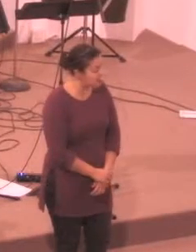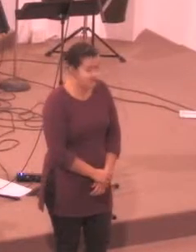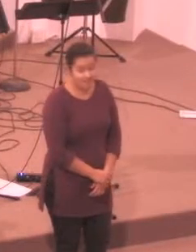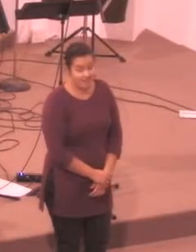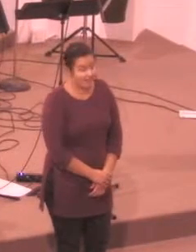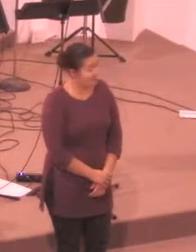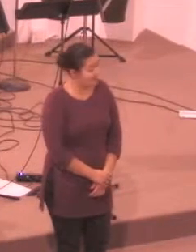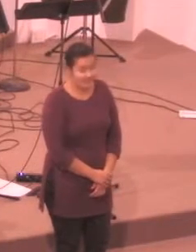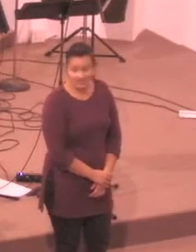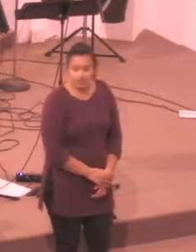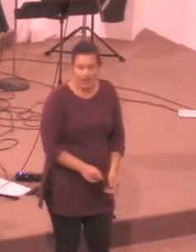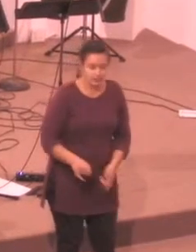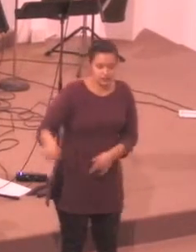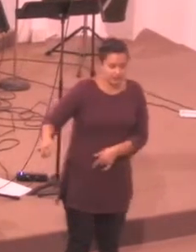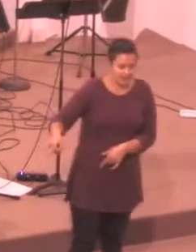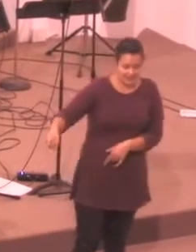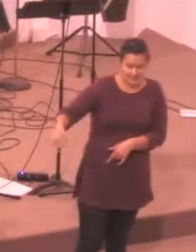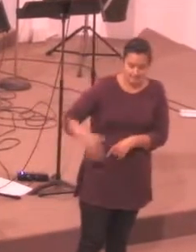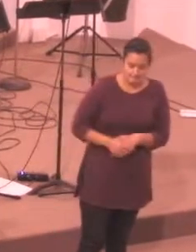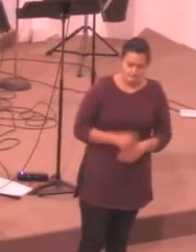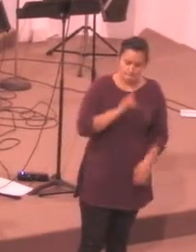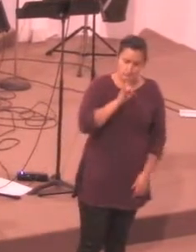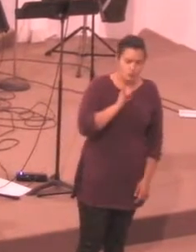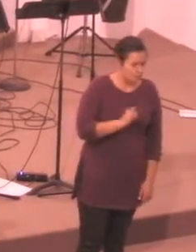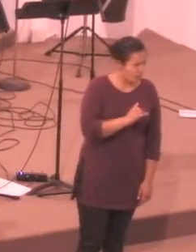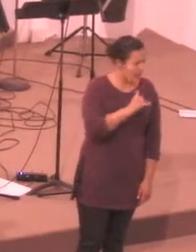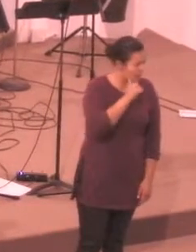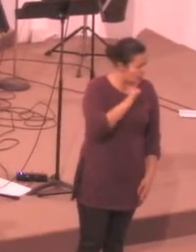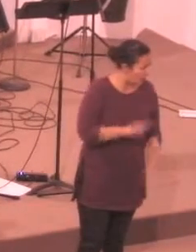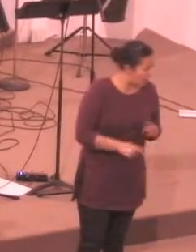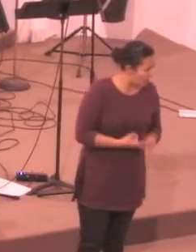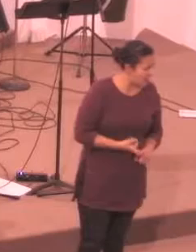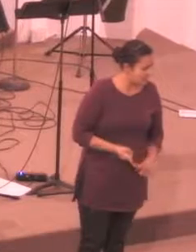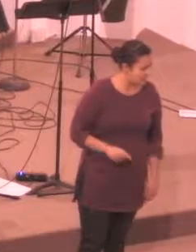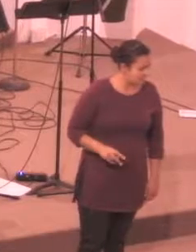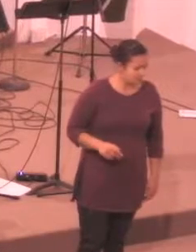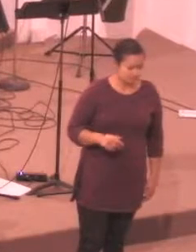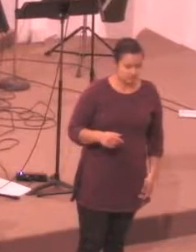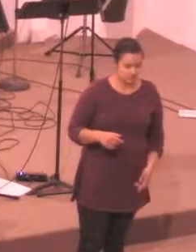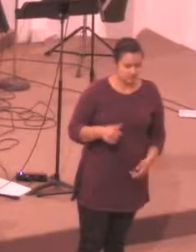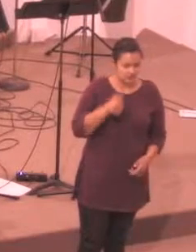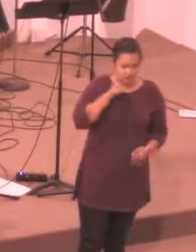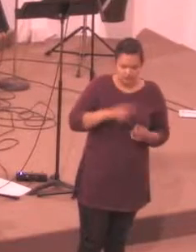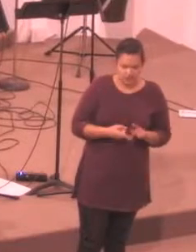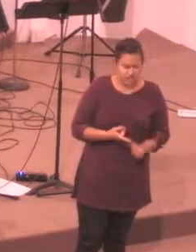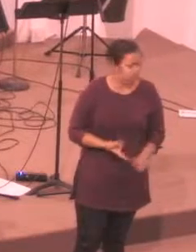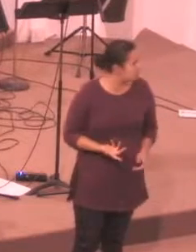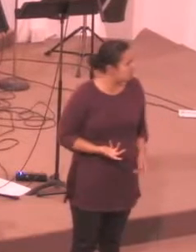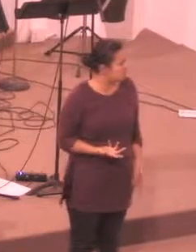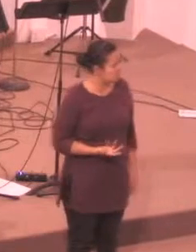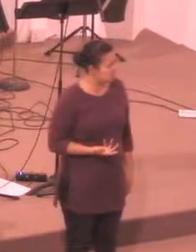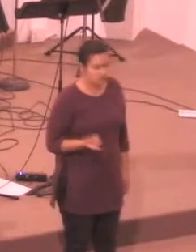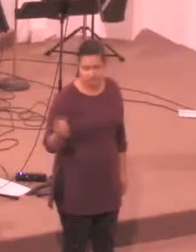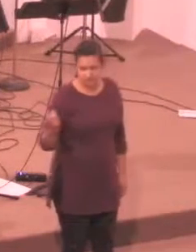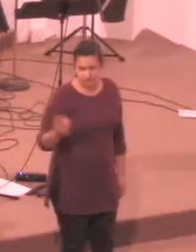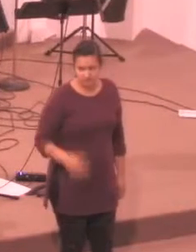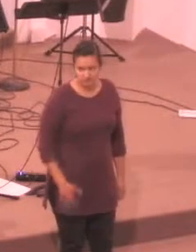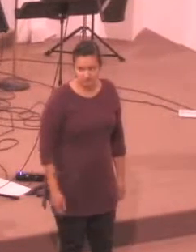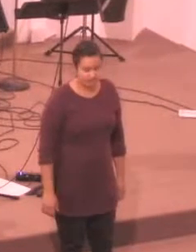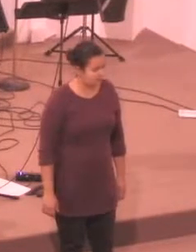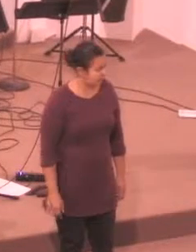Really? Actually, she was sitting right here. I said, really, girlfriend? And when I called her girlfriend, she just kind of gave me that look.